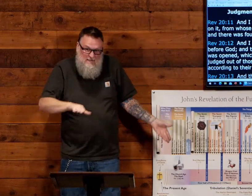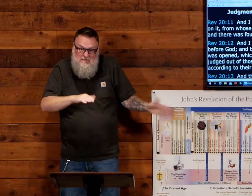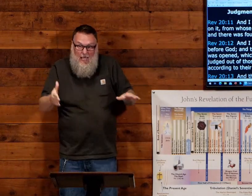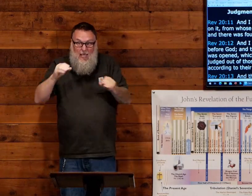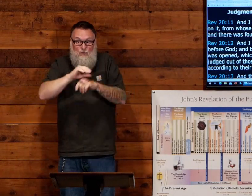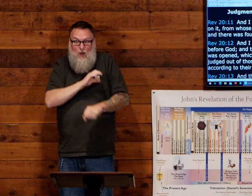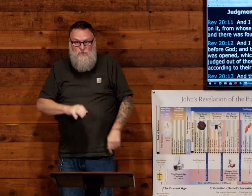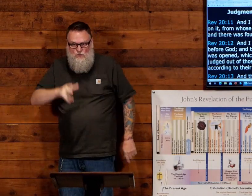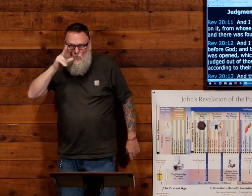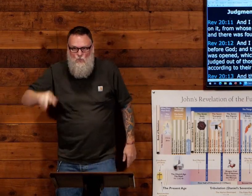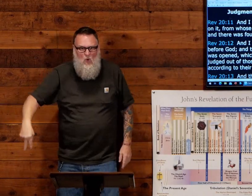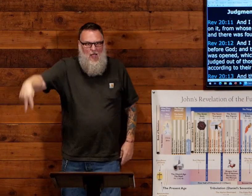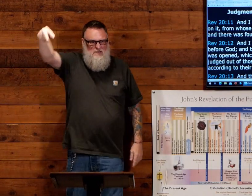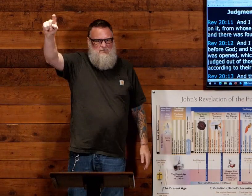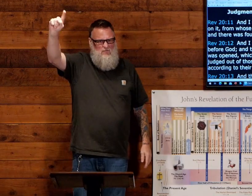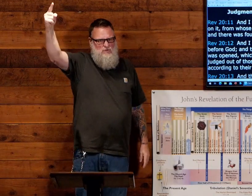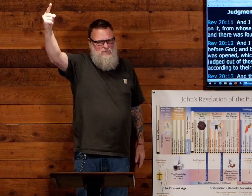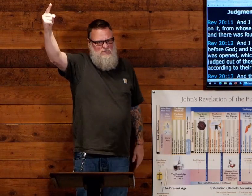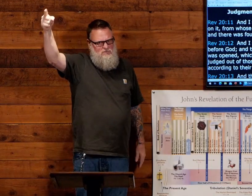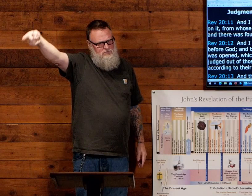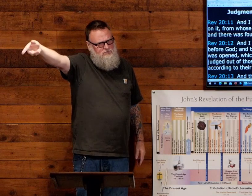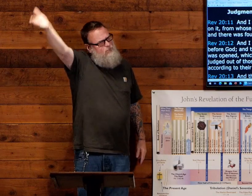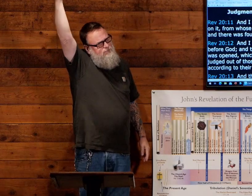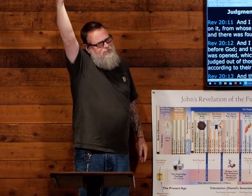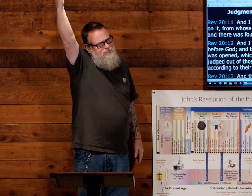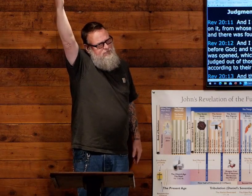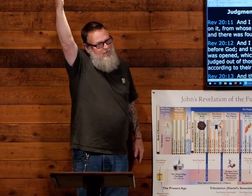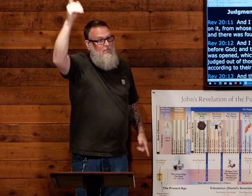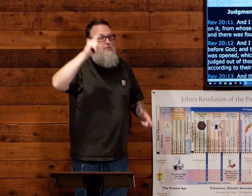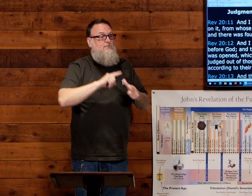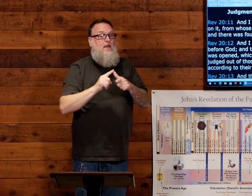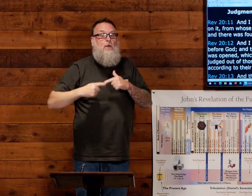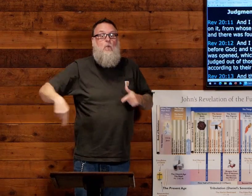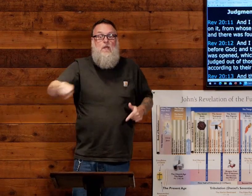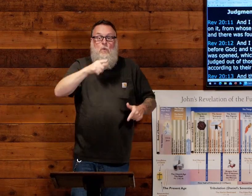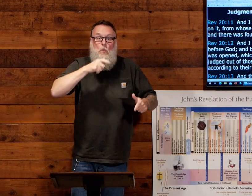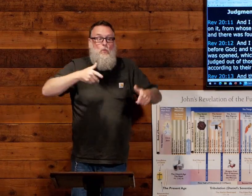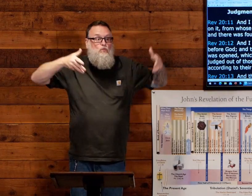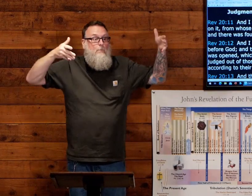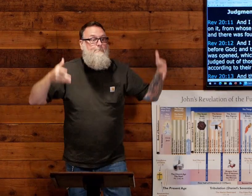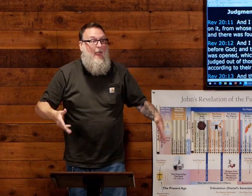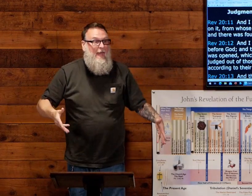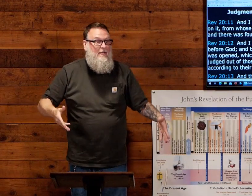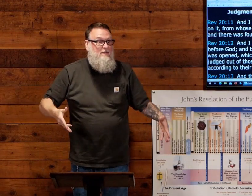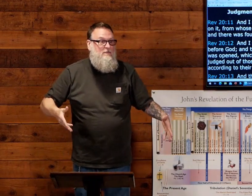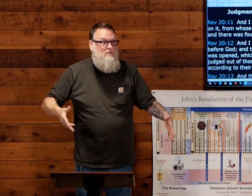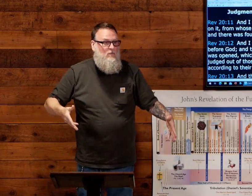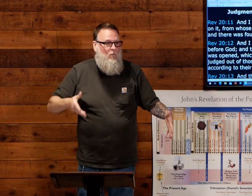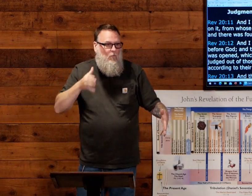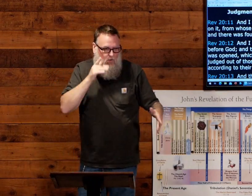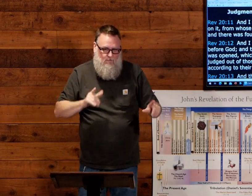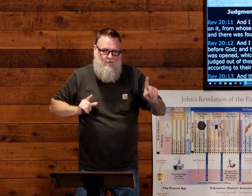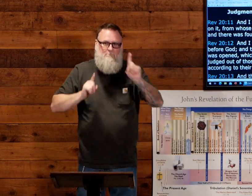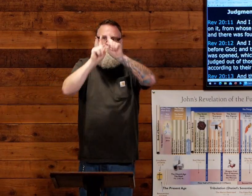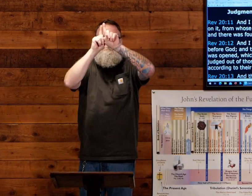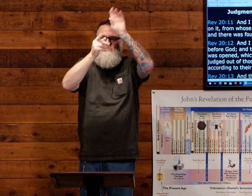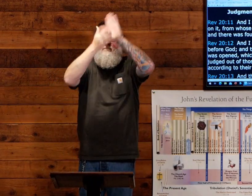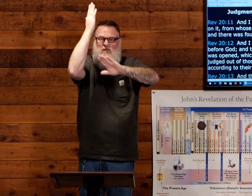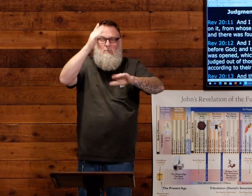occurs. They're dead in Christ. They'll rise first and be taken. But we are left, will then meet